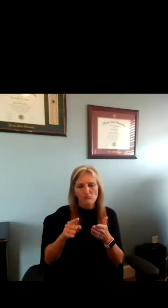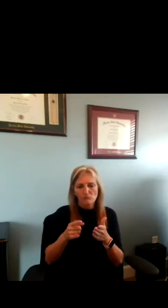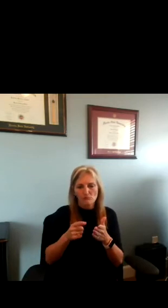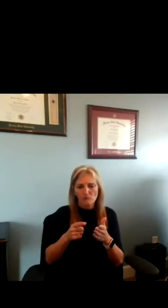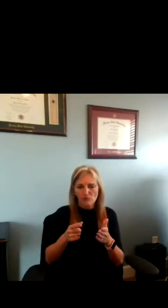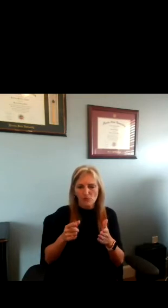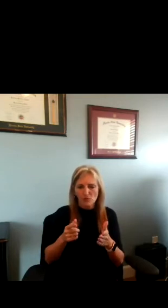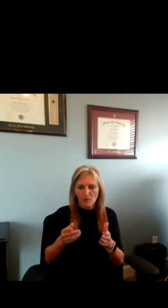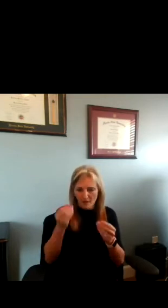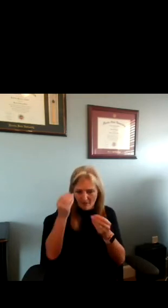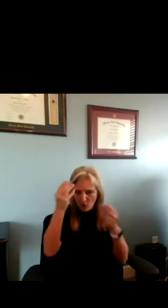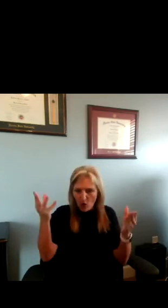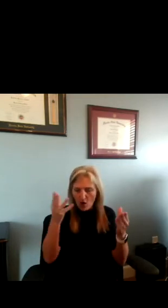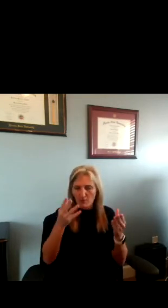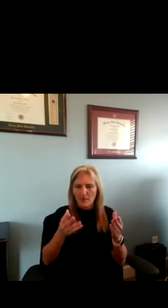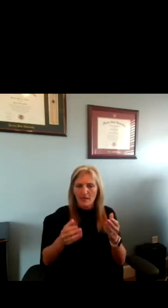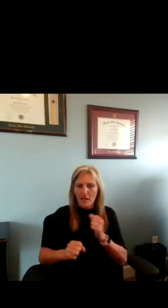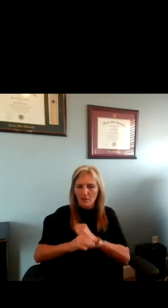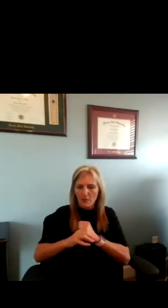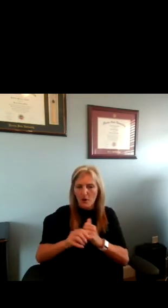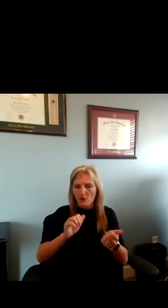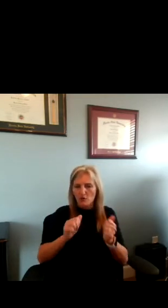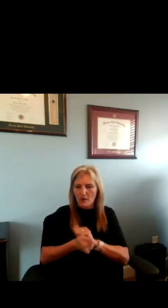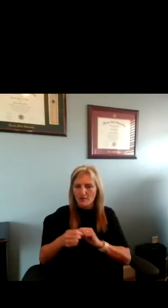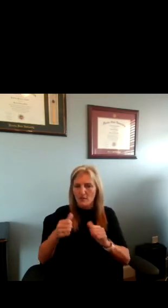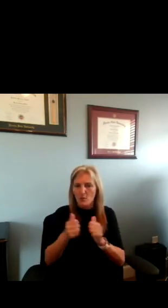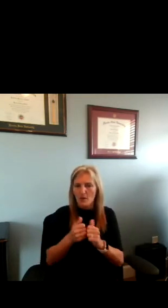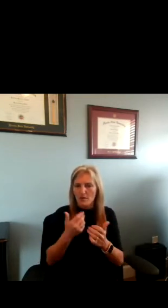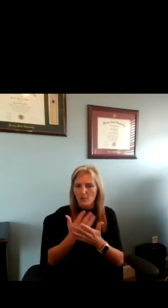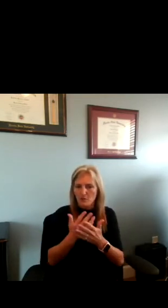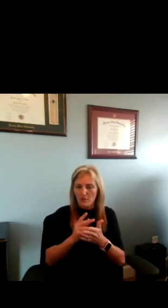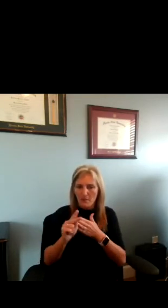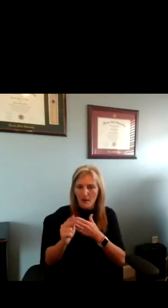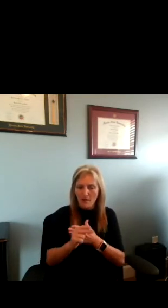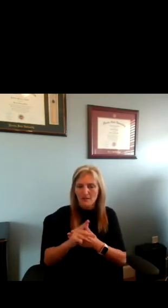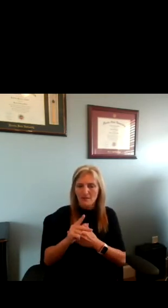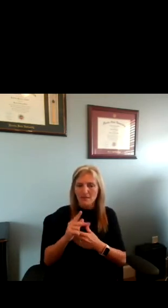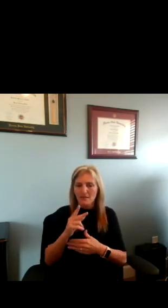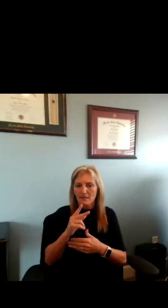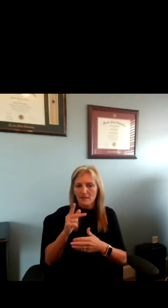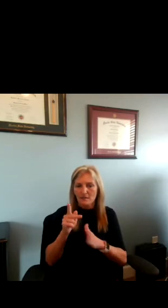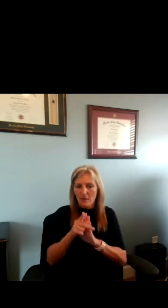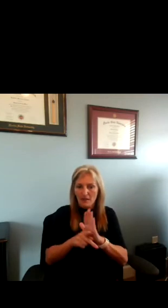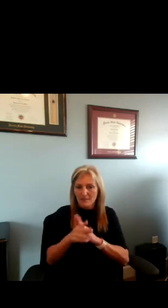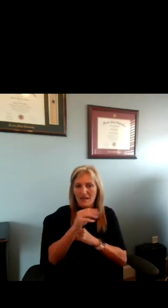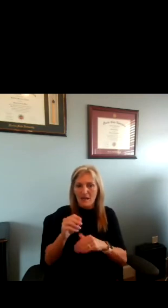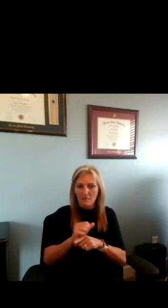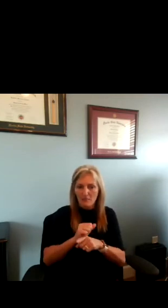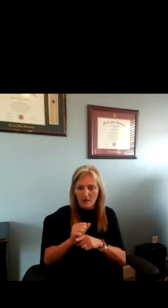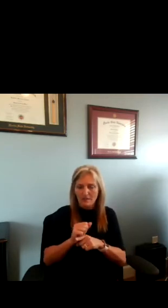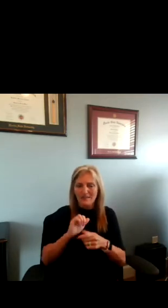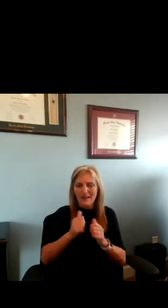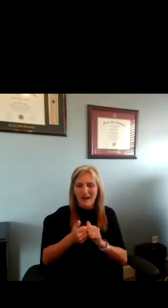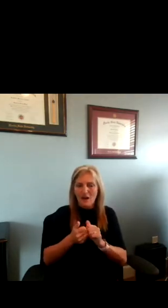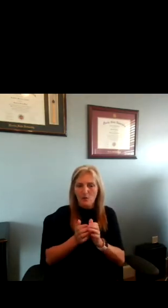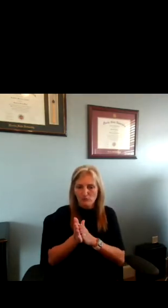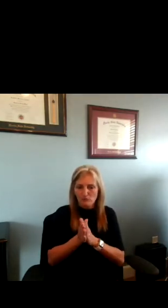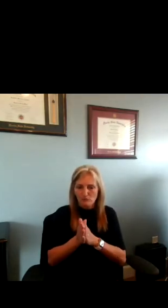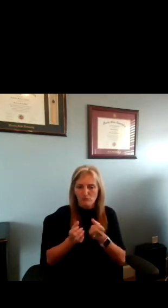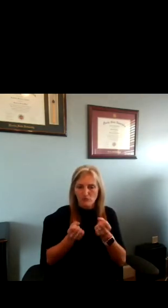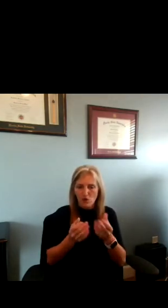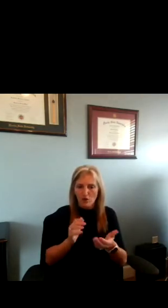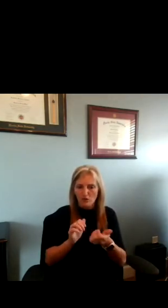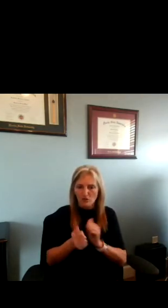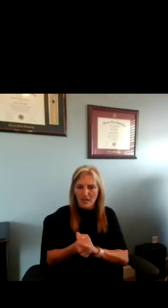to inform and promote transformation in prison policy and practice? How can research drive change and transformation within institutions